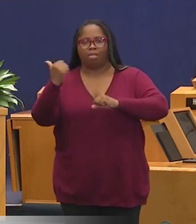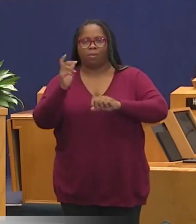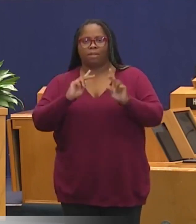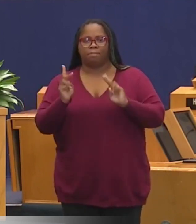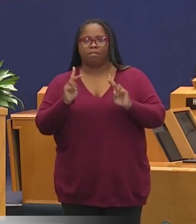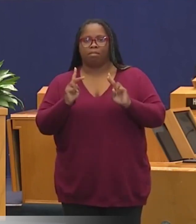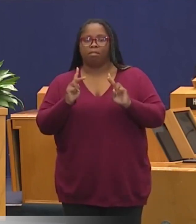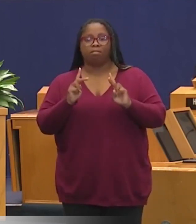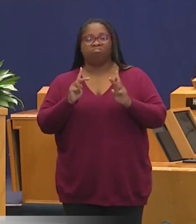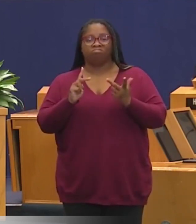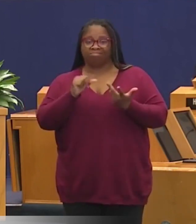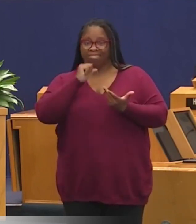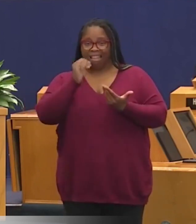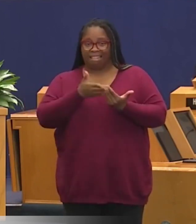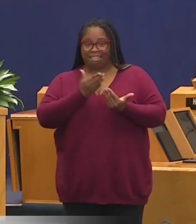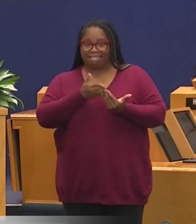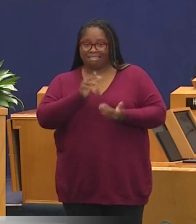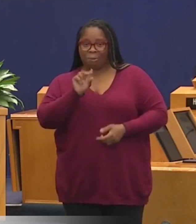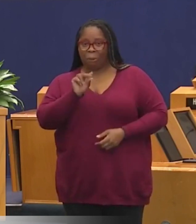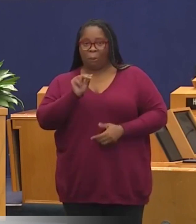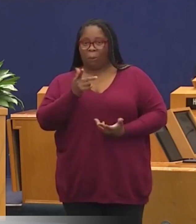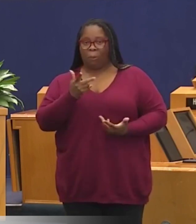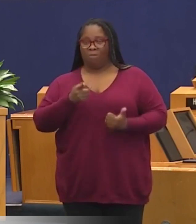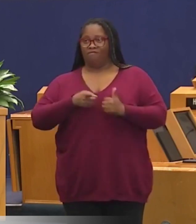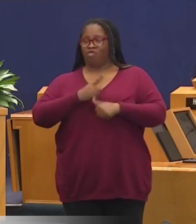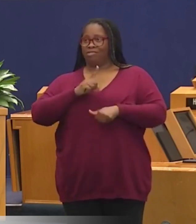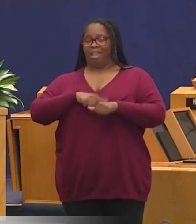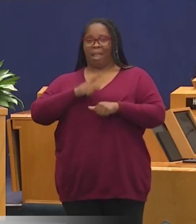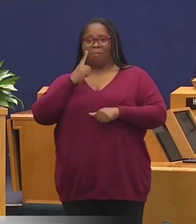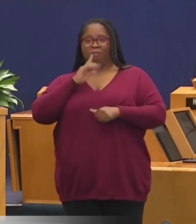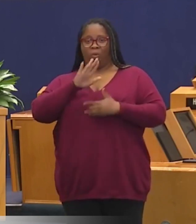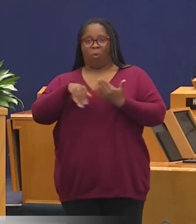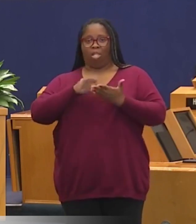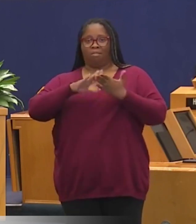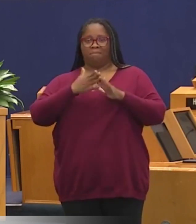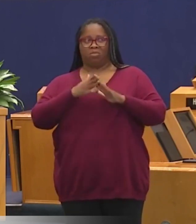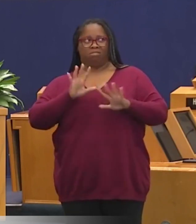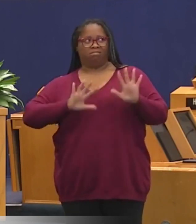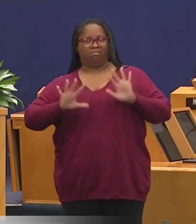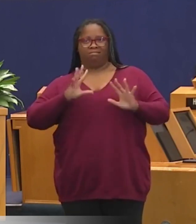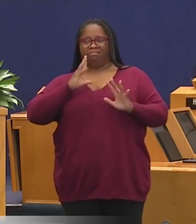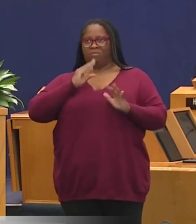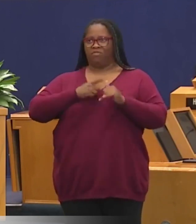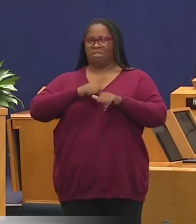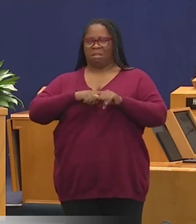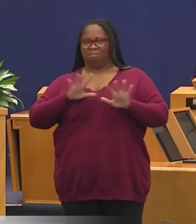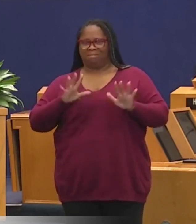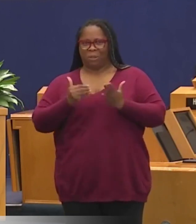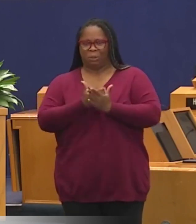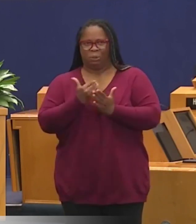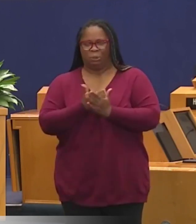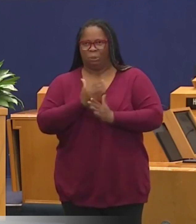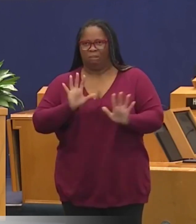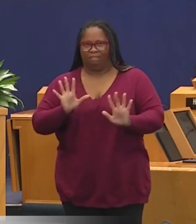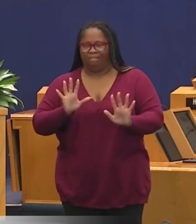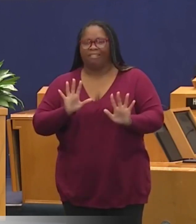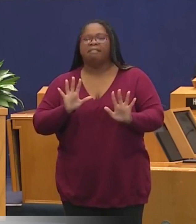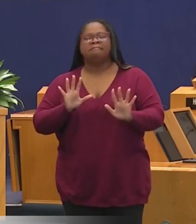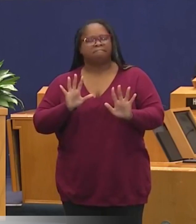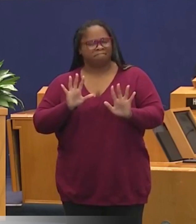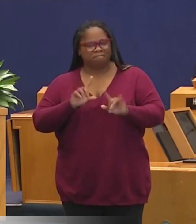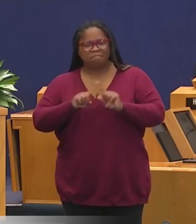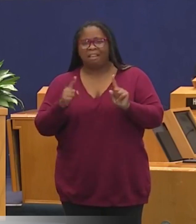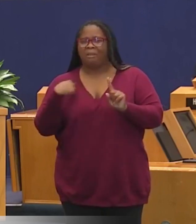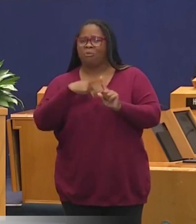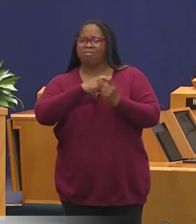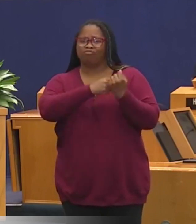these circumstances are unprecedented for our entire community. But we are all in this together, so it makes